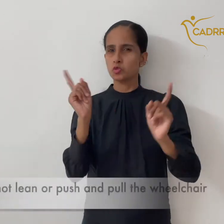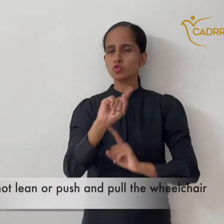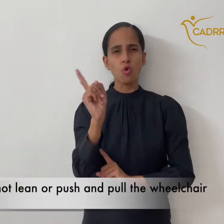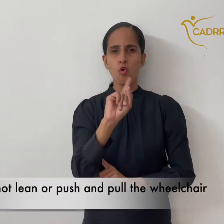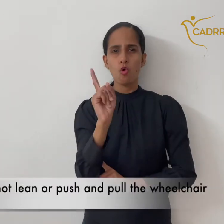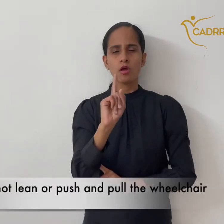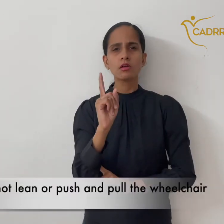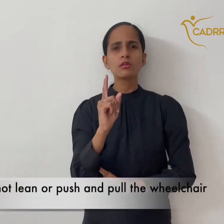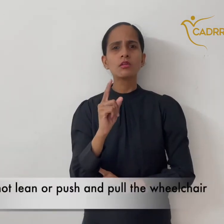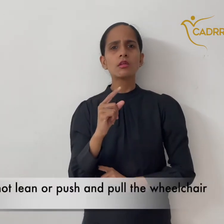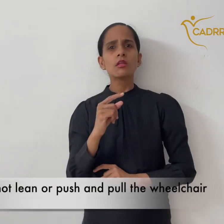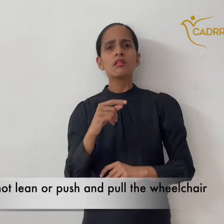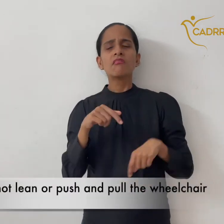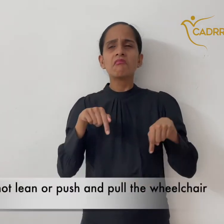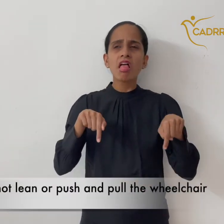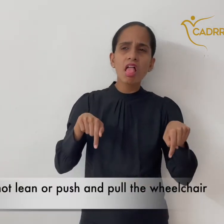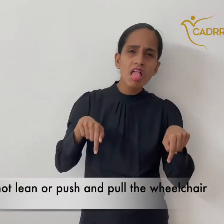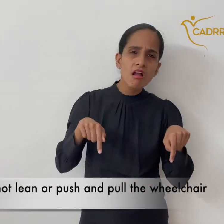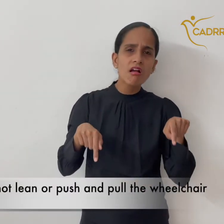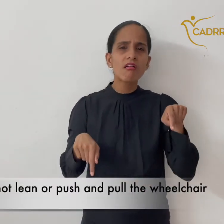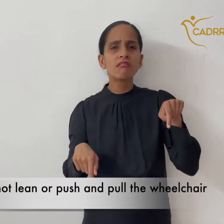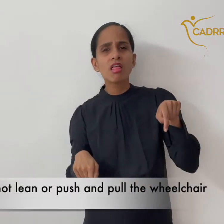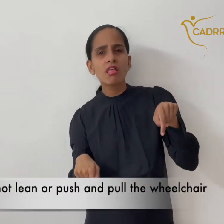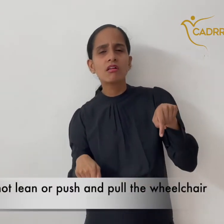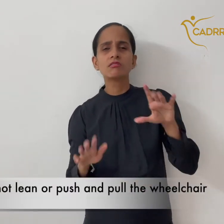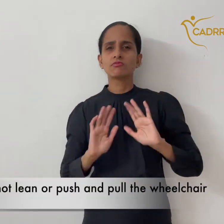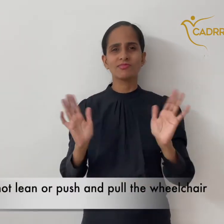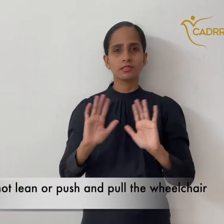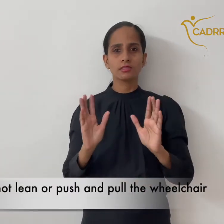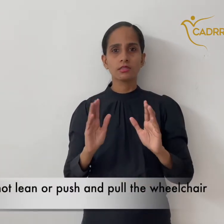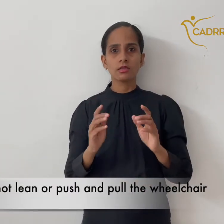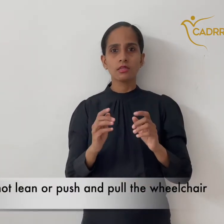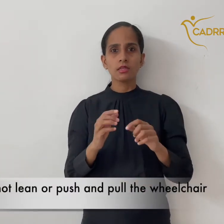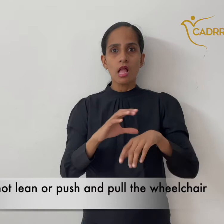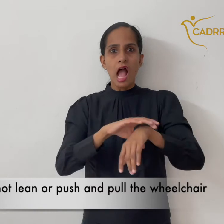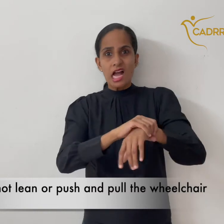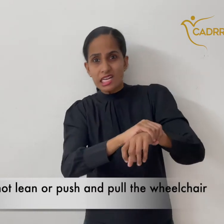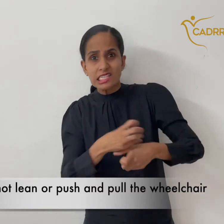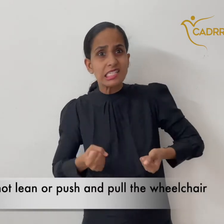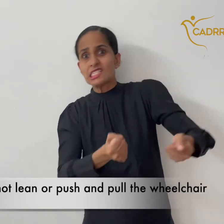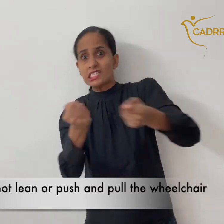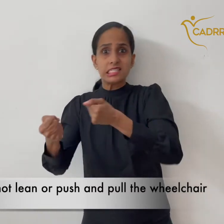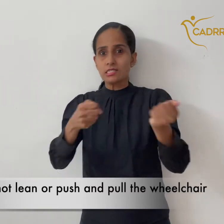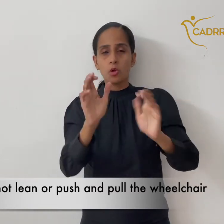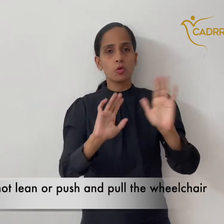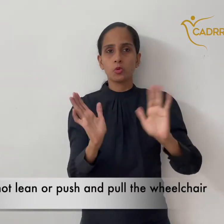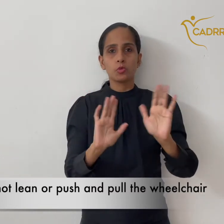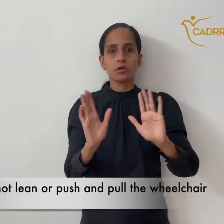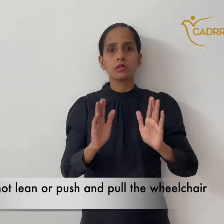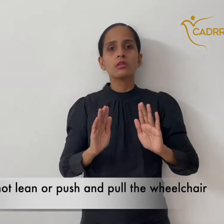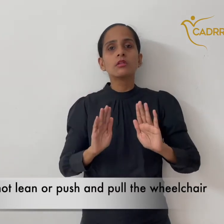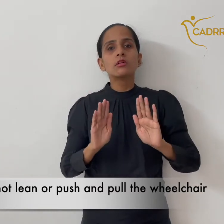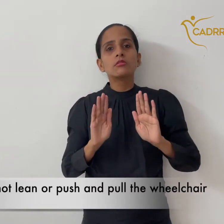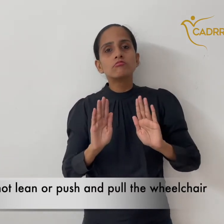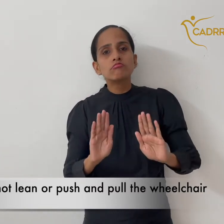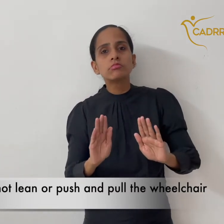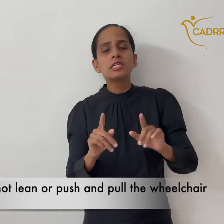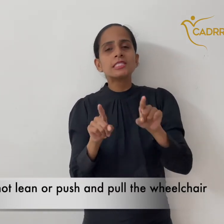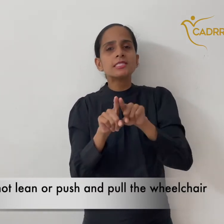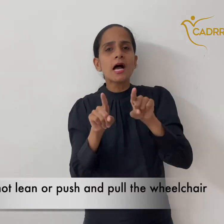Do not push, do not lean or push and pull the wheelchair.